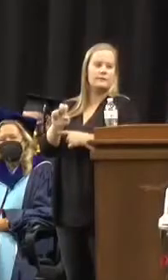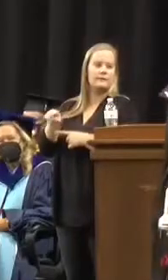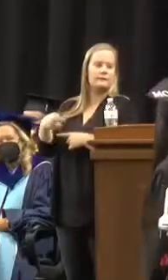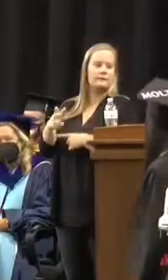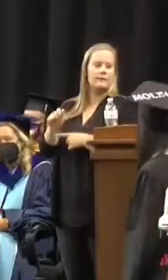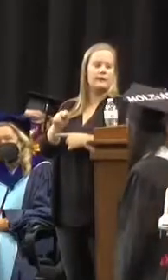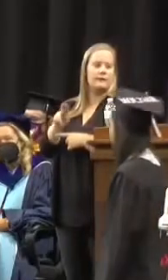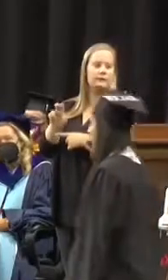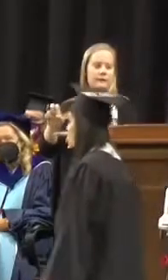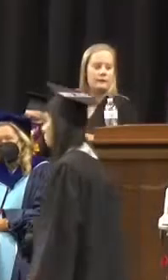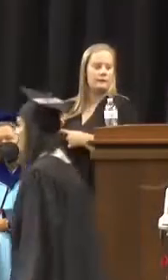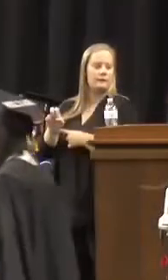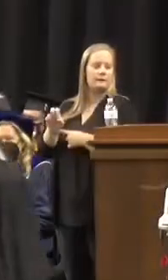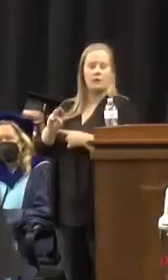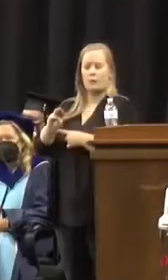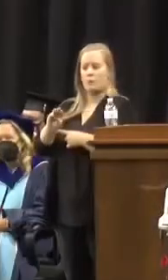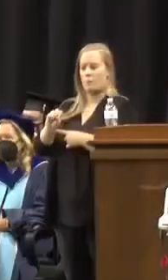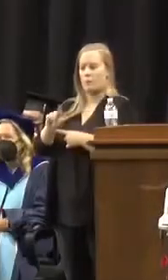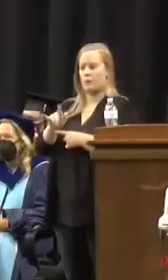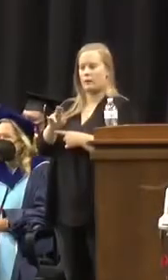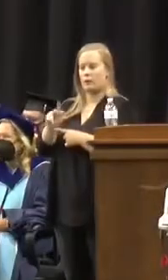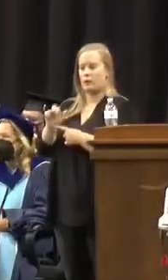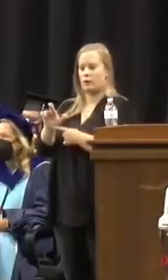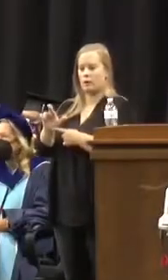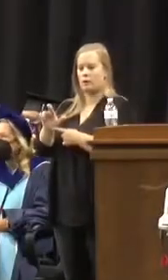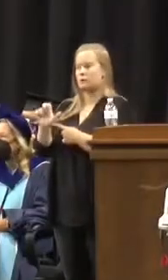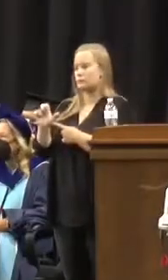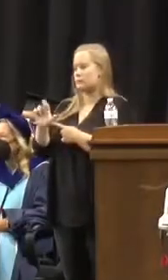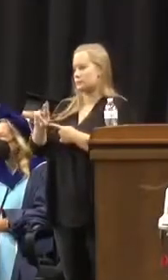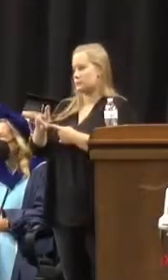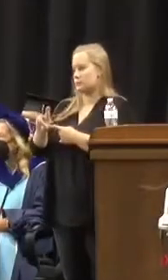Molinar, Crimson Scholar.